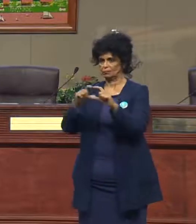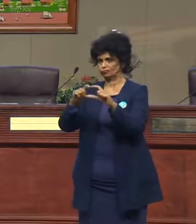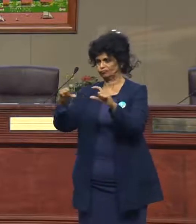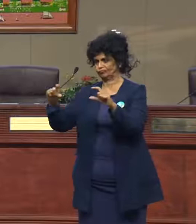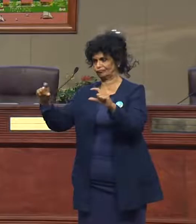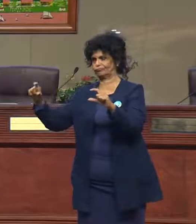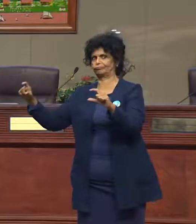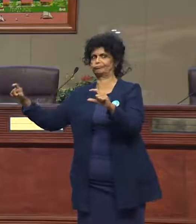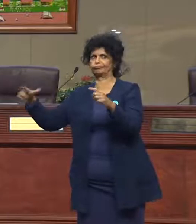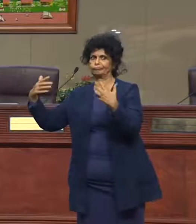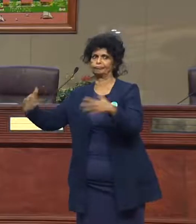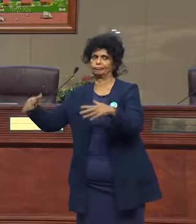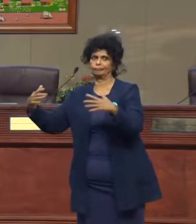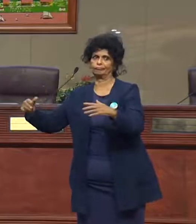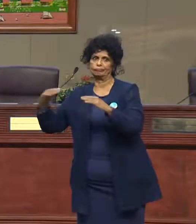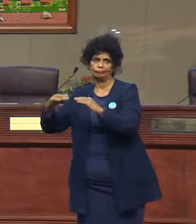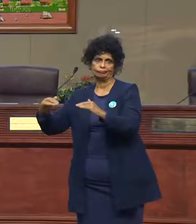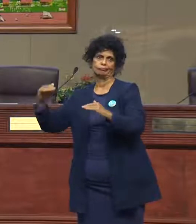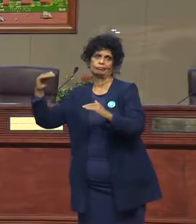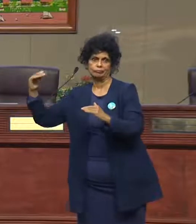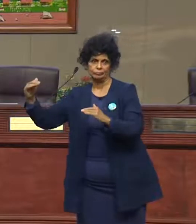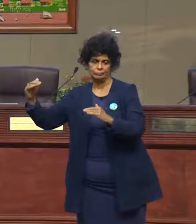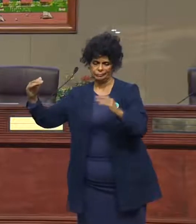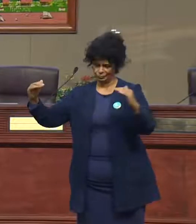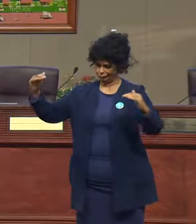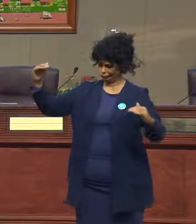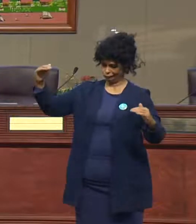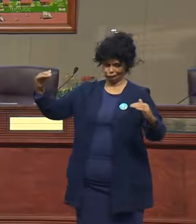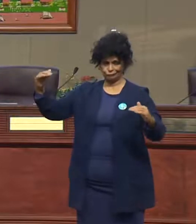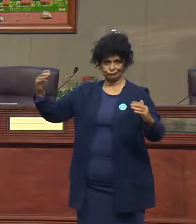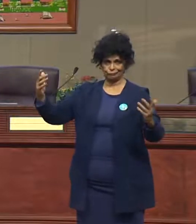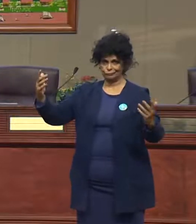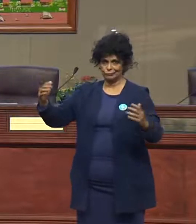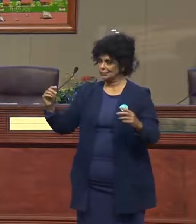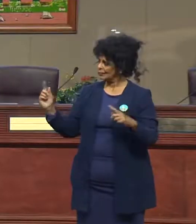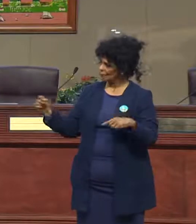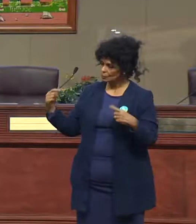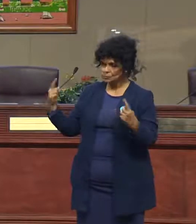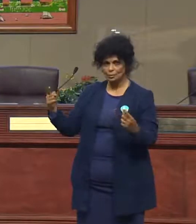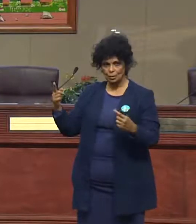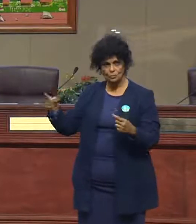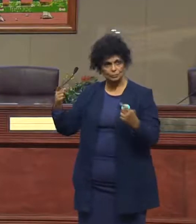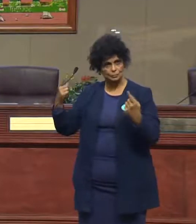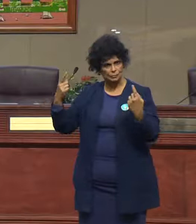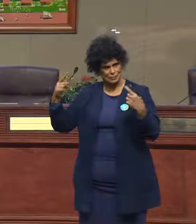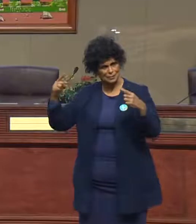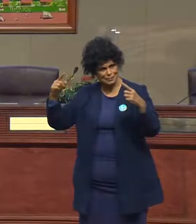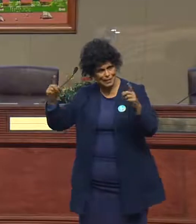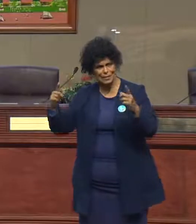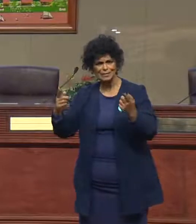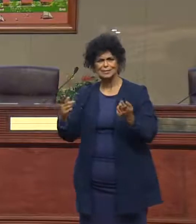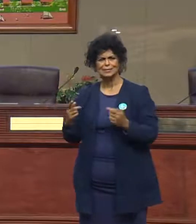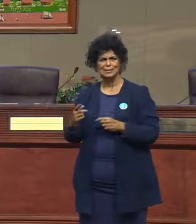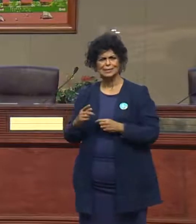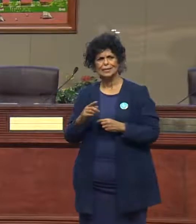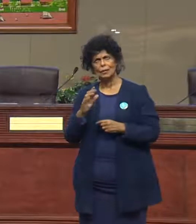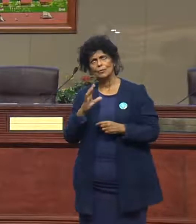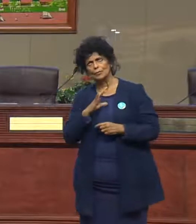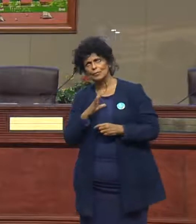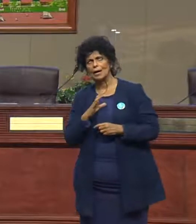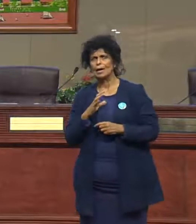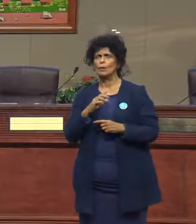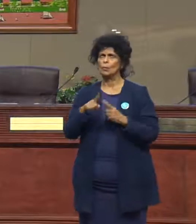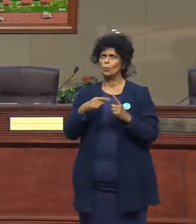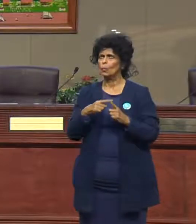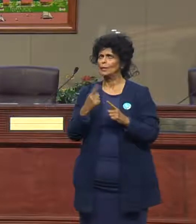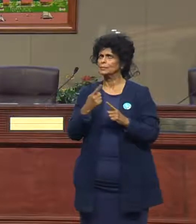Have you been able to identify that? Because I know previously you guys have been, really successful in identifying, all right, Memorial Day, and then